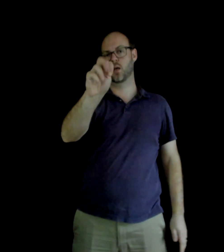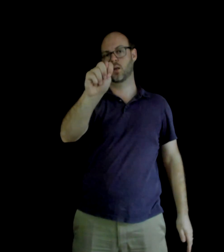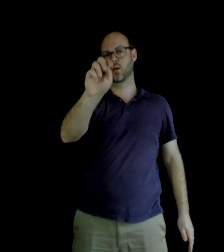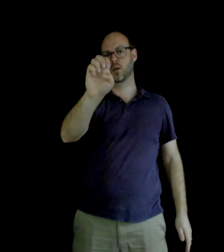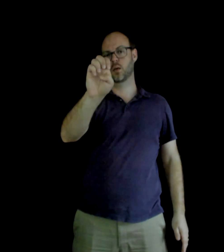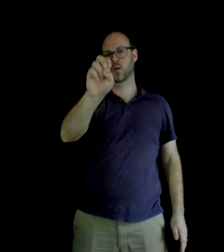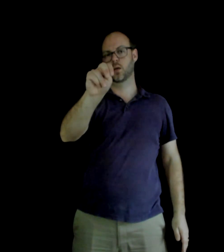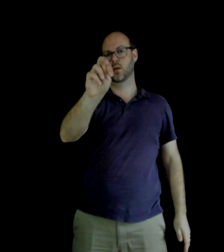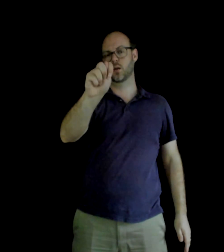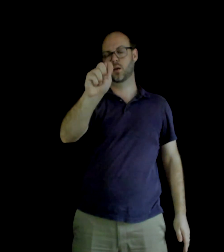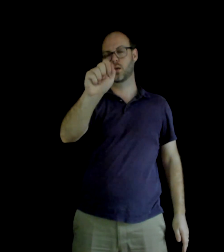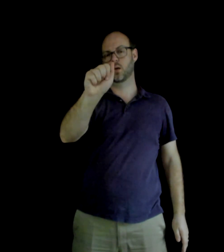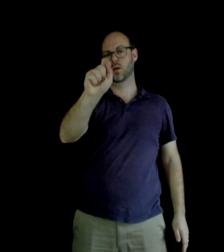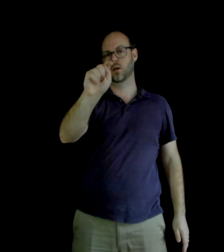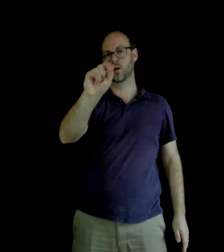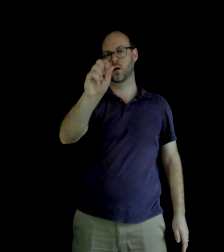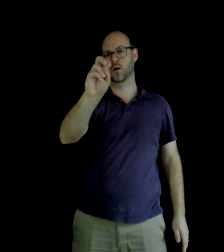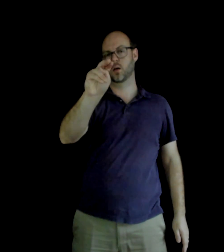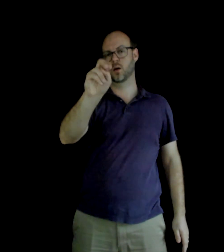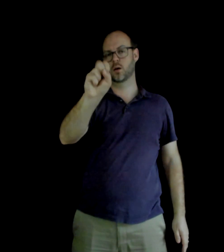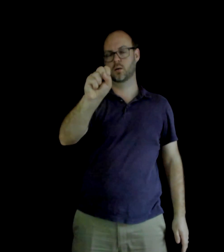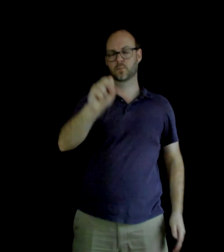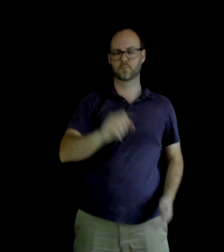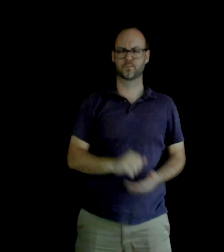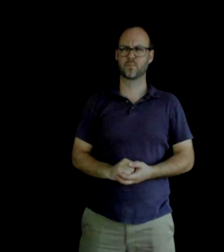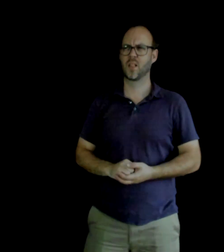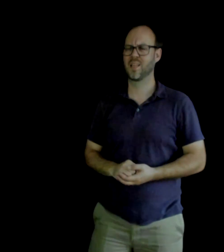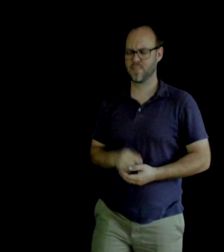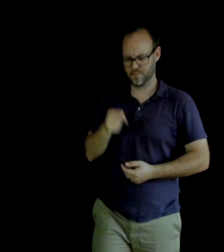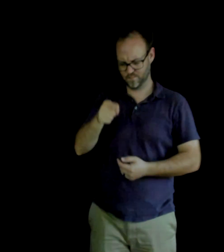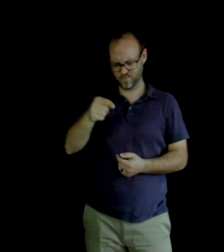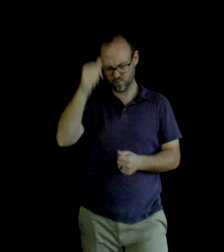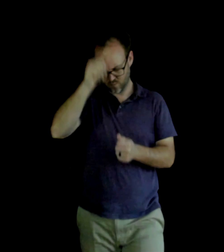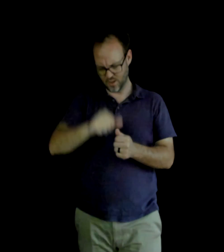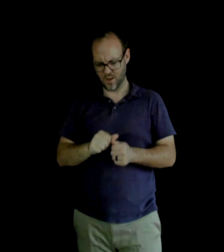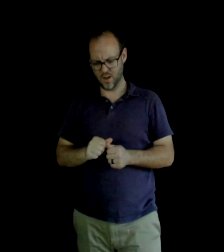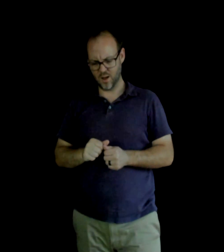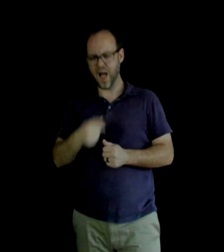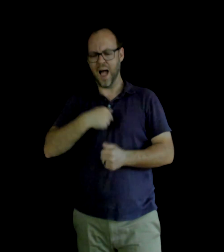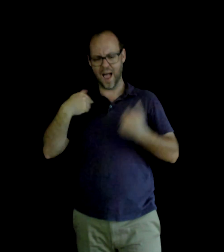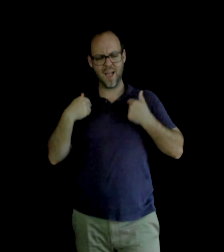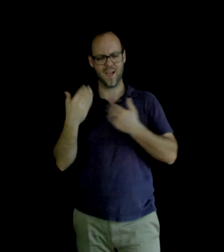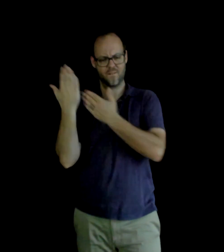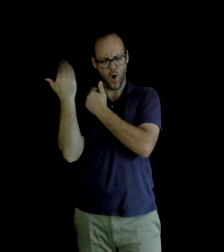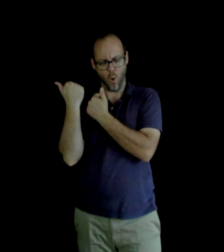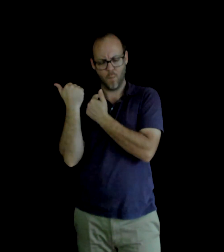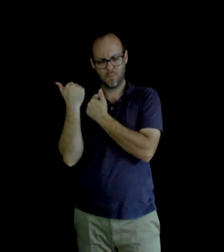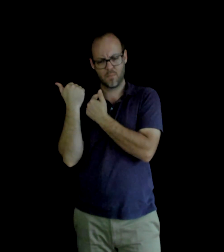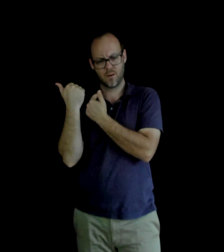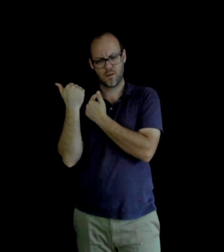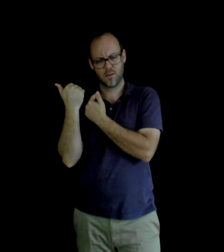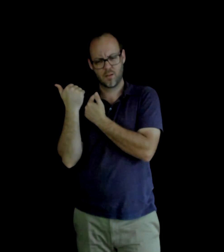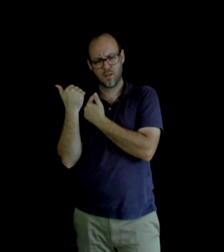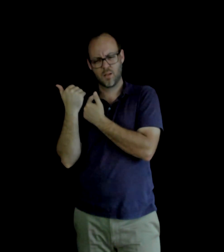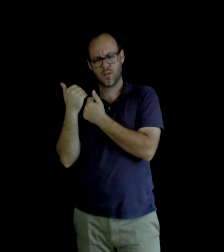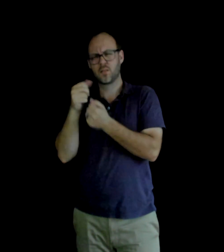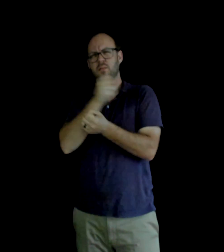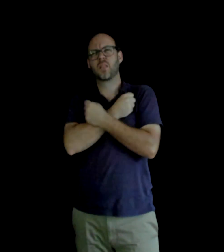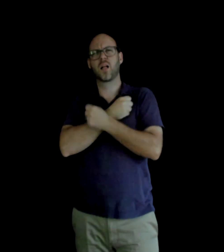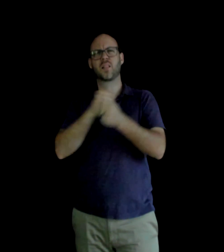read this together. But this I call to mind, and therefore I have hope. The steadfast love of the